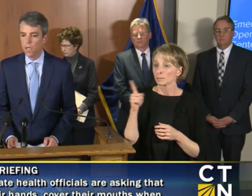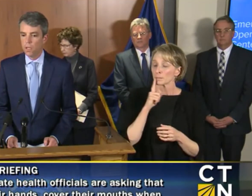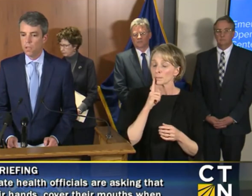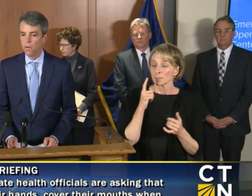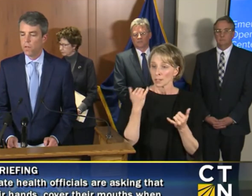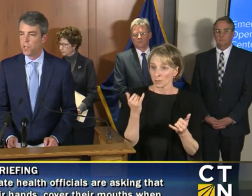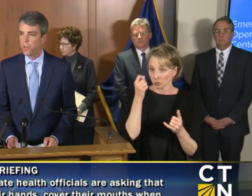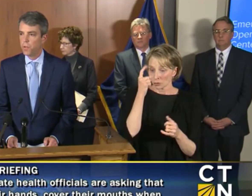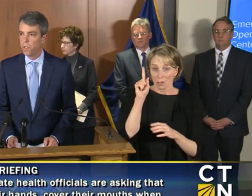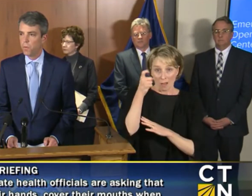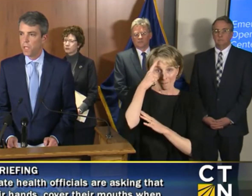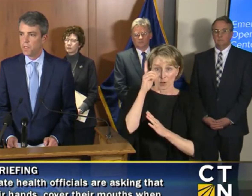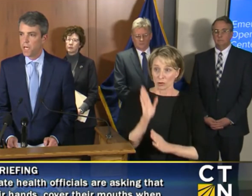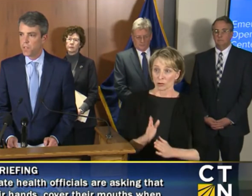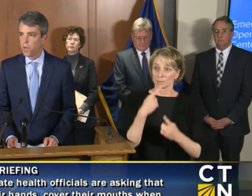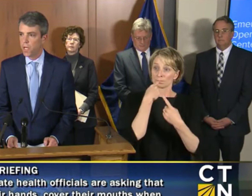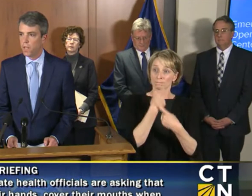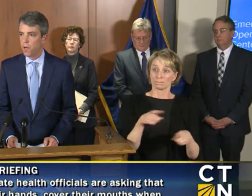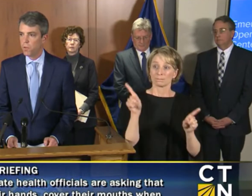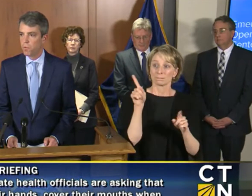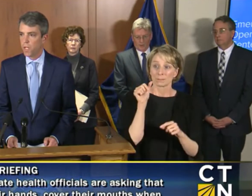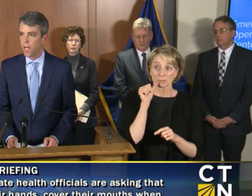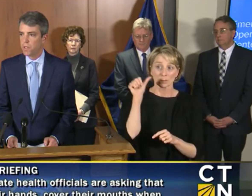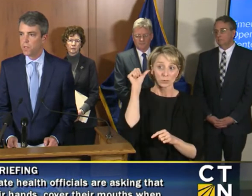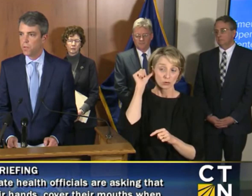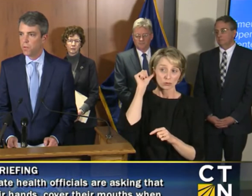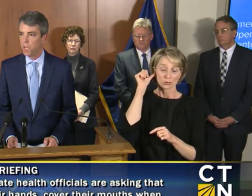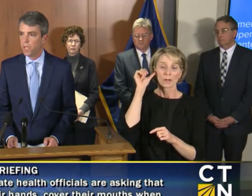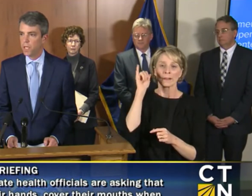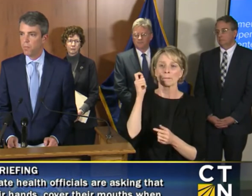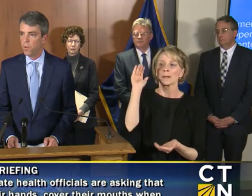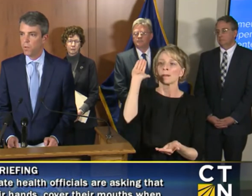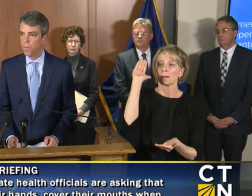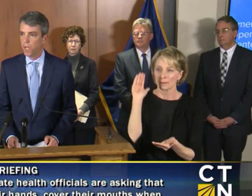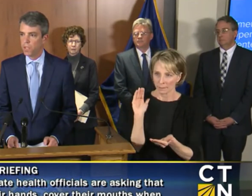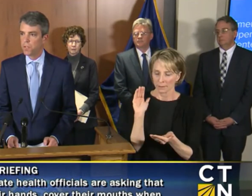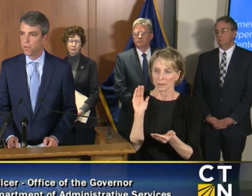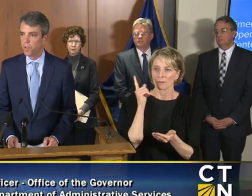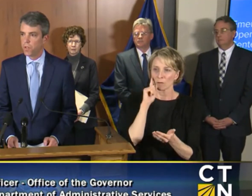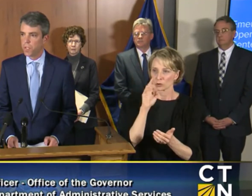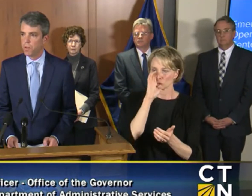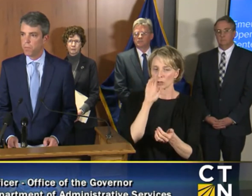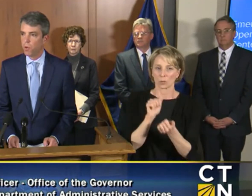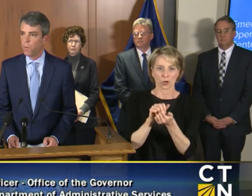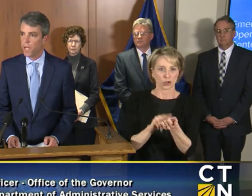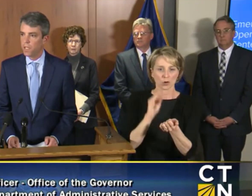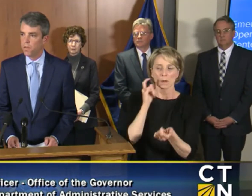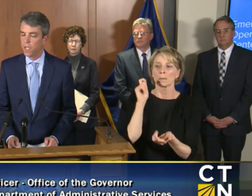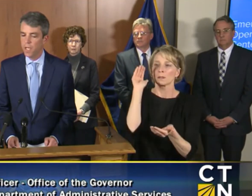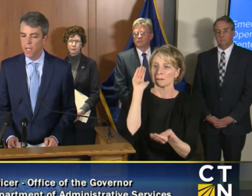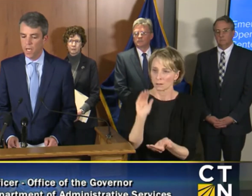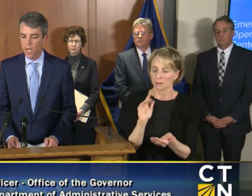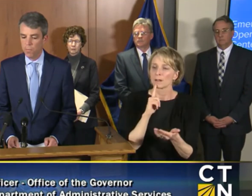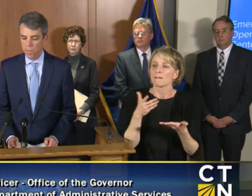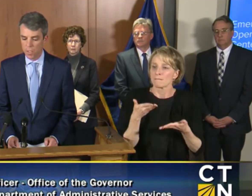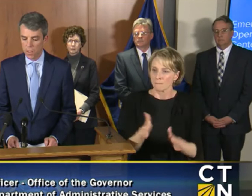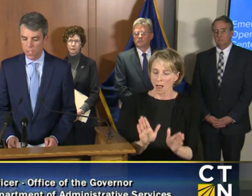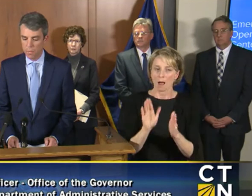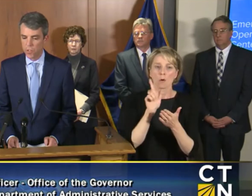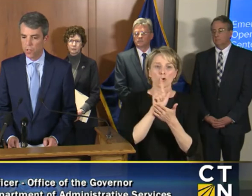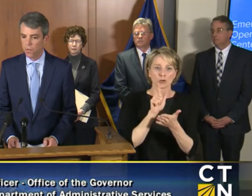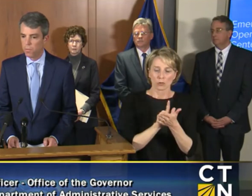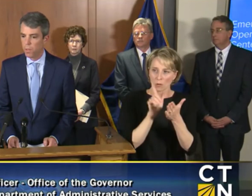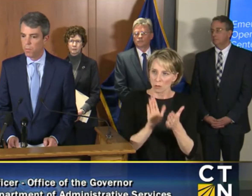the governor issued that we announced yesterday, that was relaxed to enable conservators and probate activity.